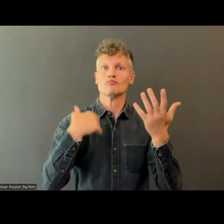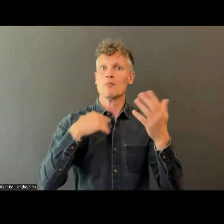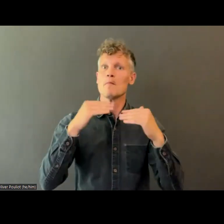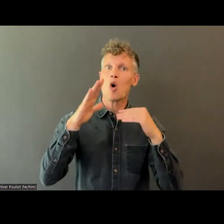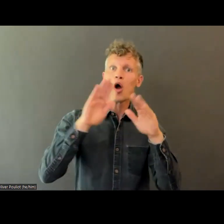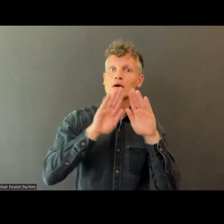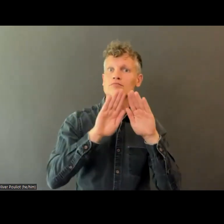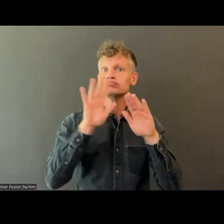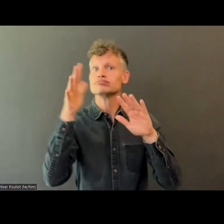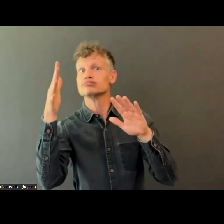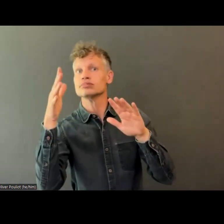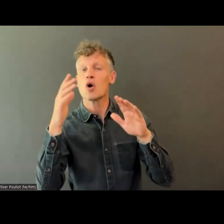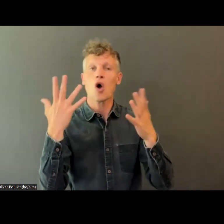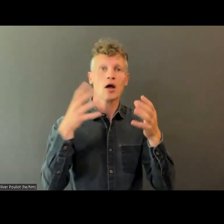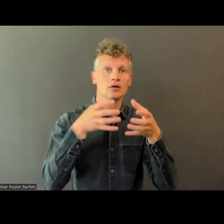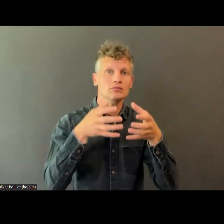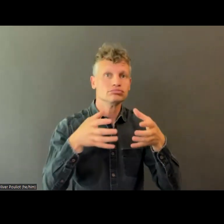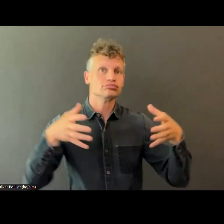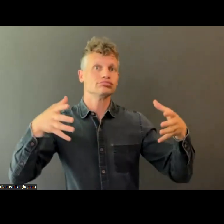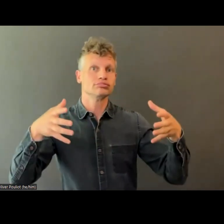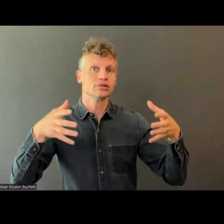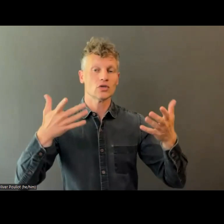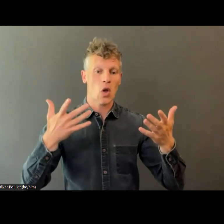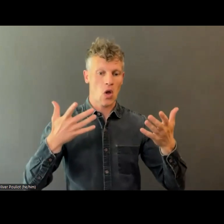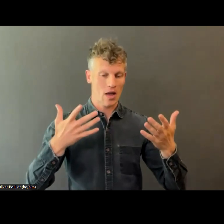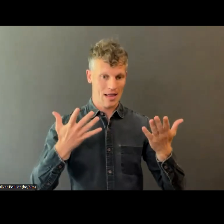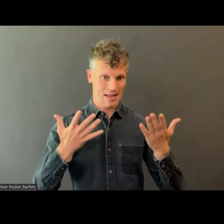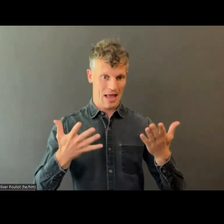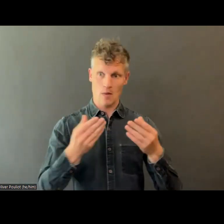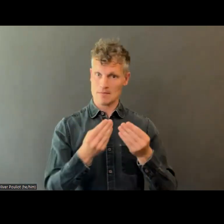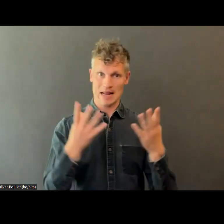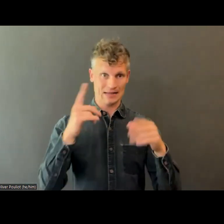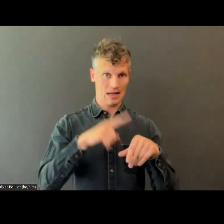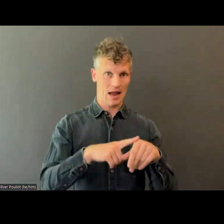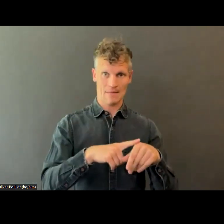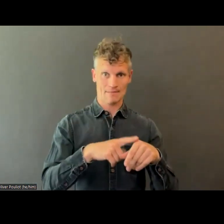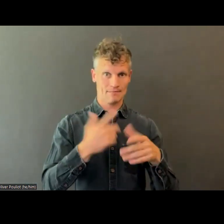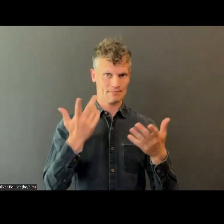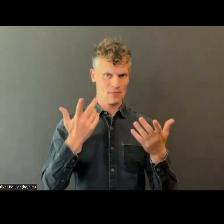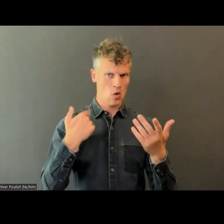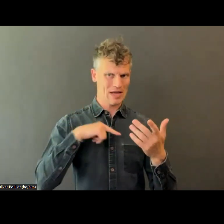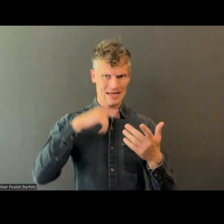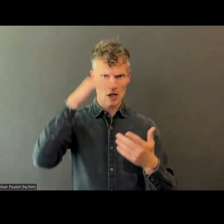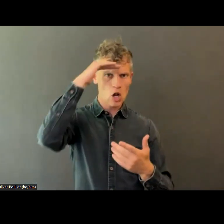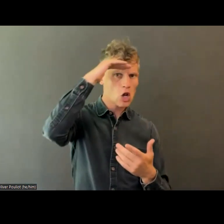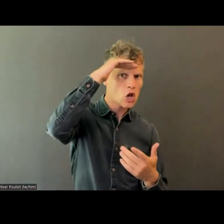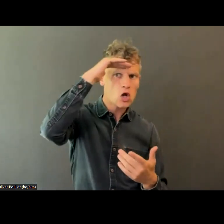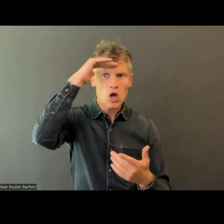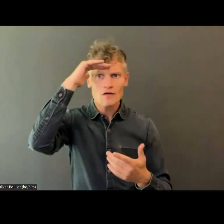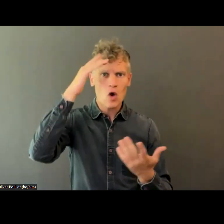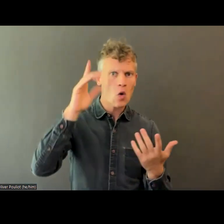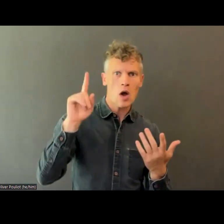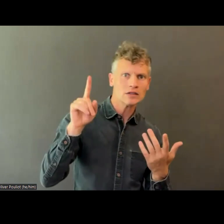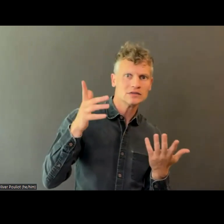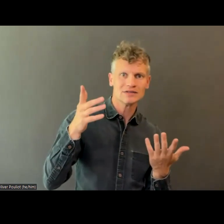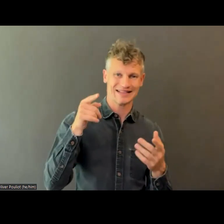that procurement organizations do. After that, of course, there's contracting and various other technical steps that we work on. But